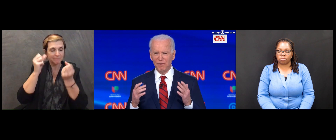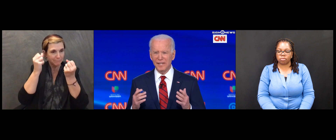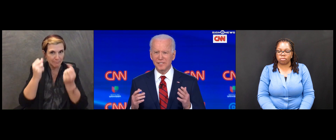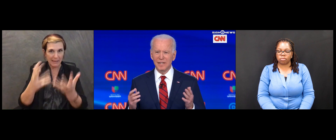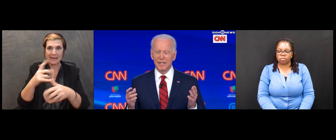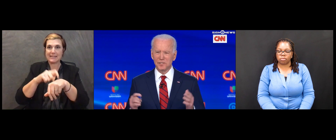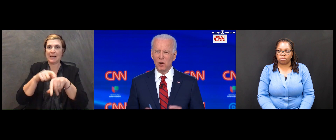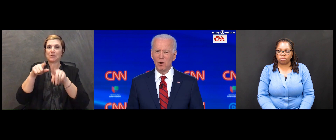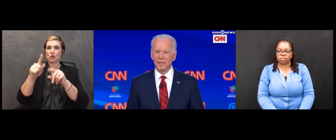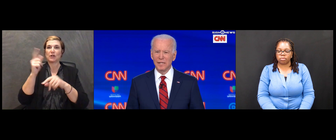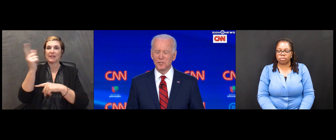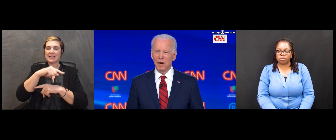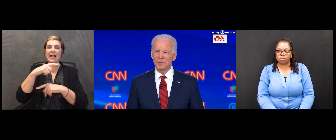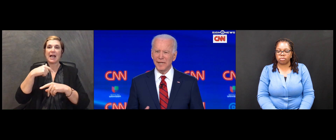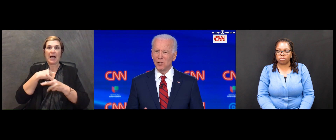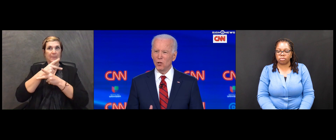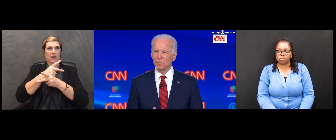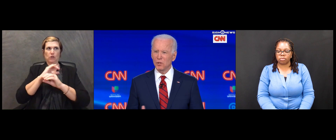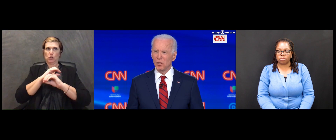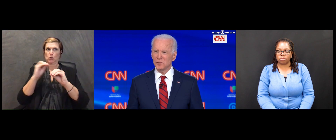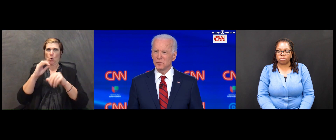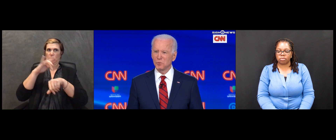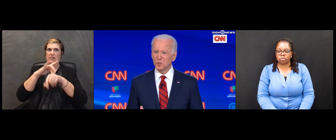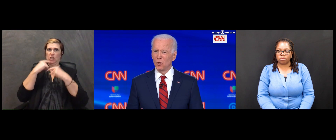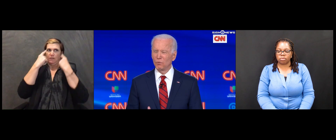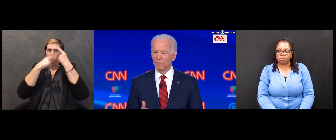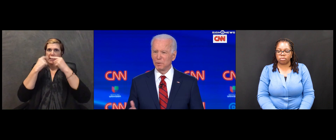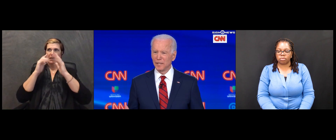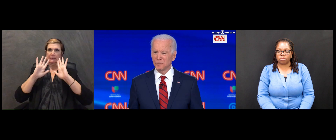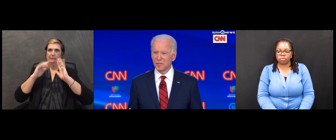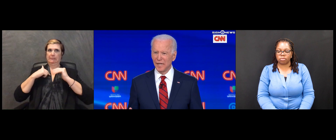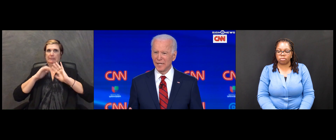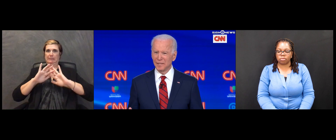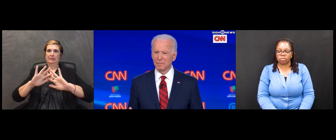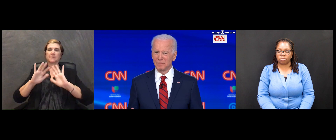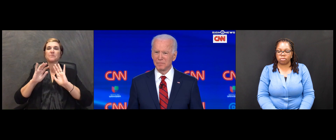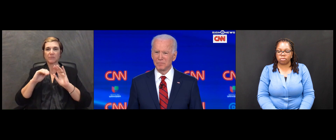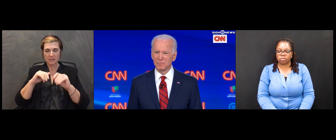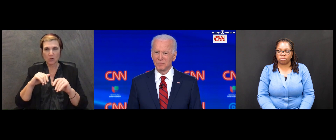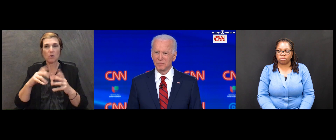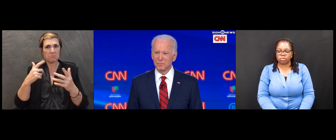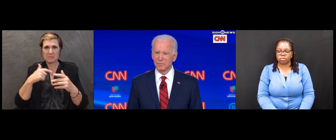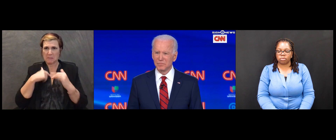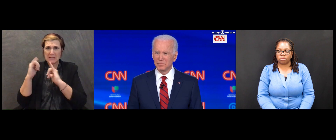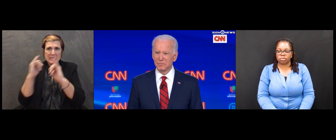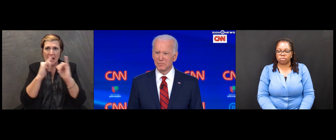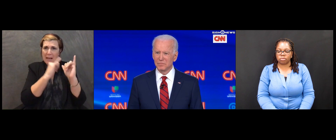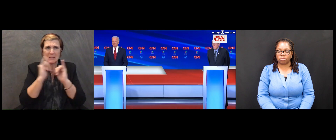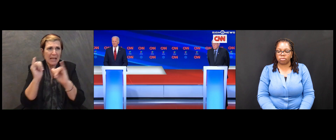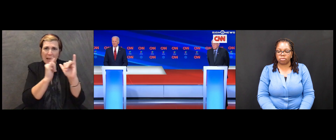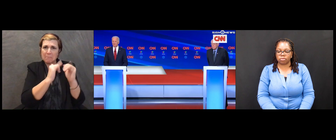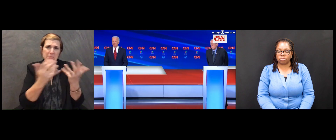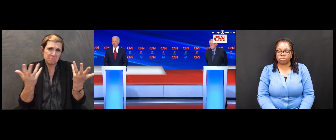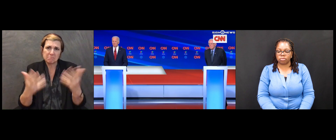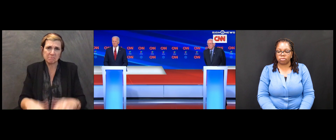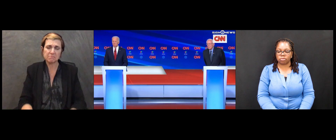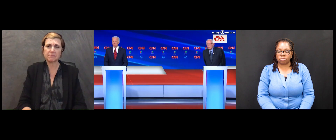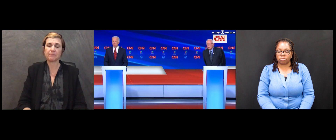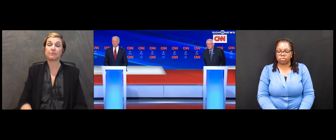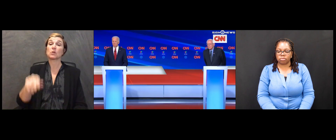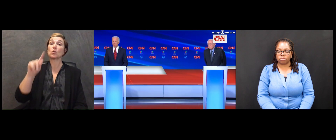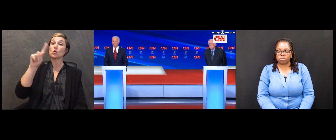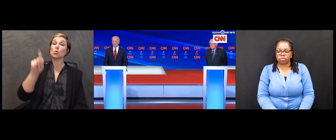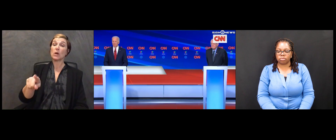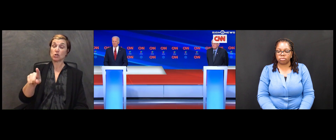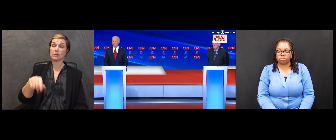touch my face and so on. So I'm taking all the precautions we're told everybody else to take. Let's turn to the race more broadly now. Throughout